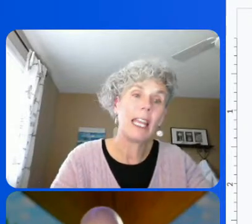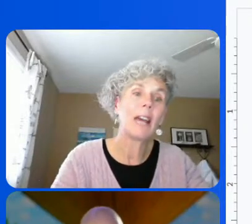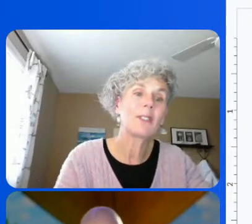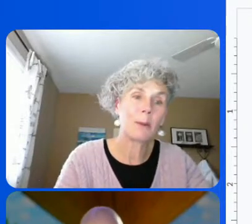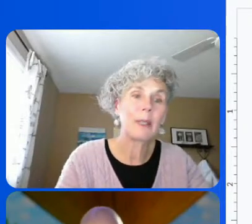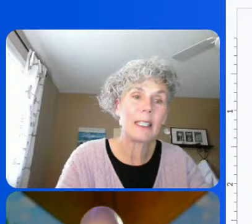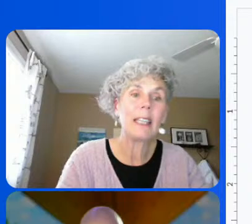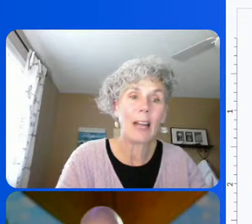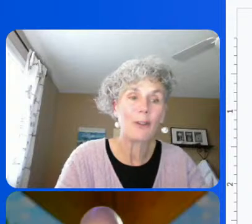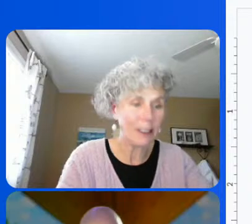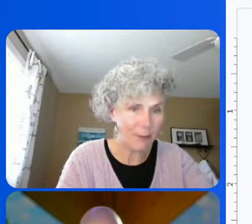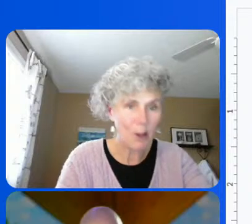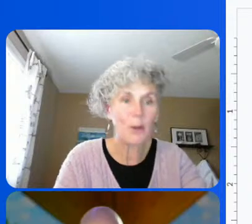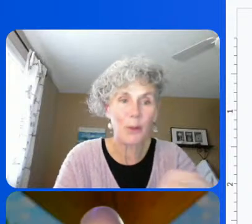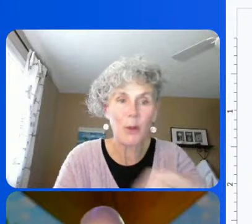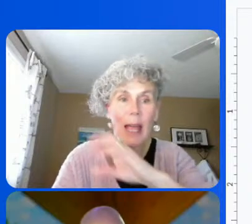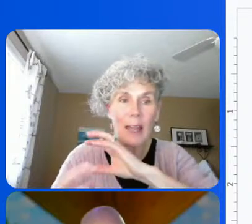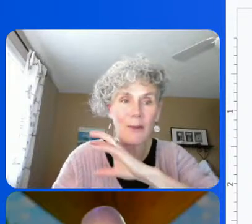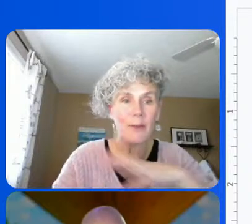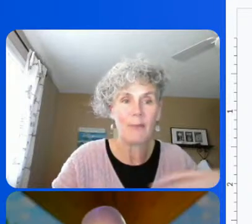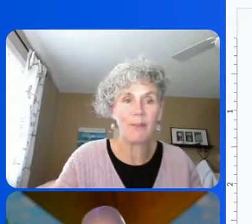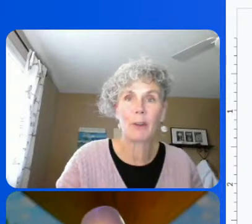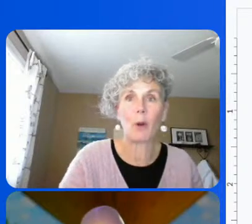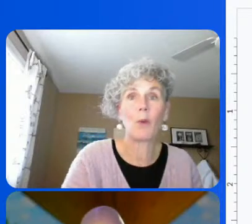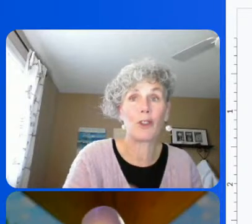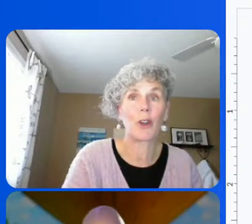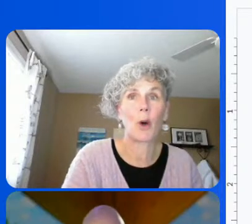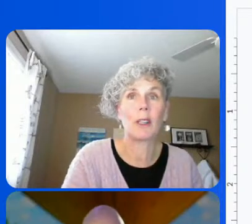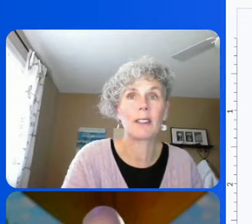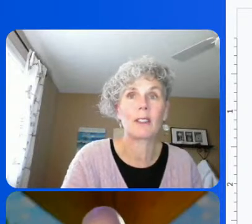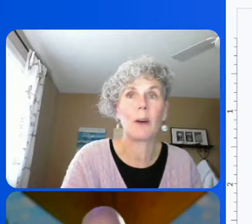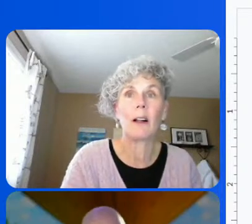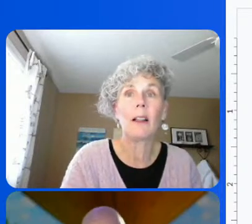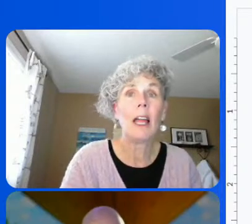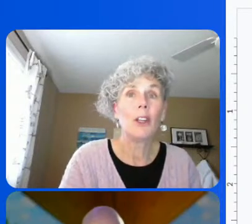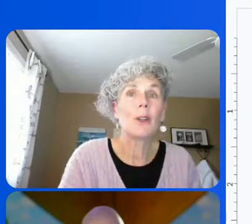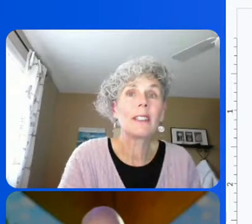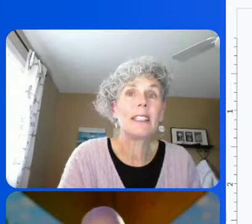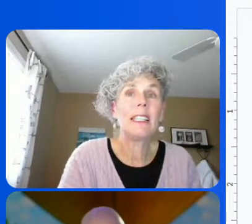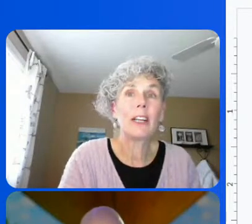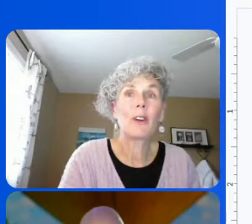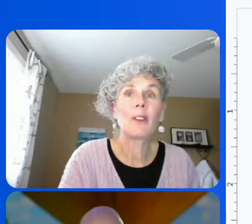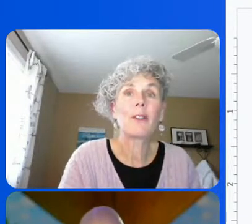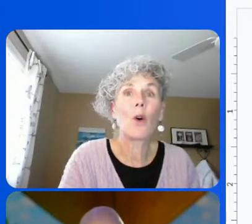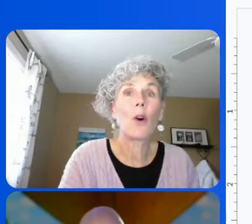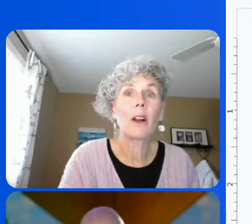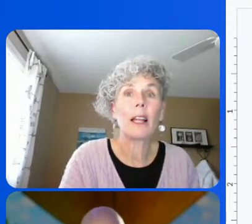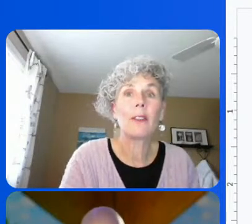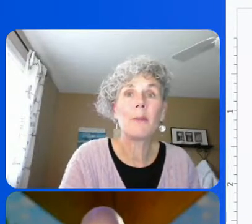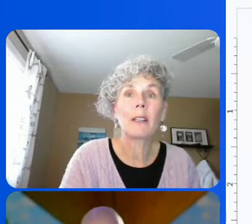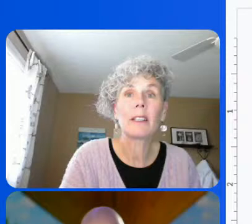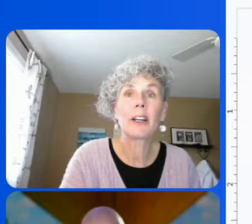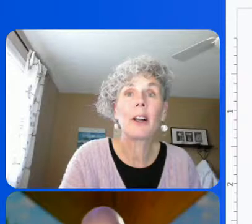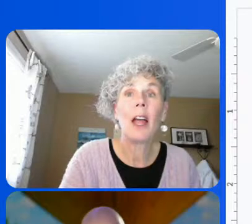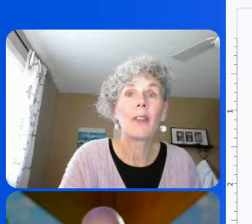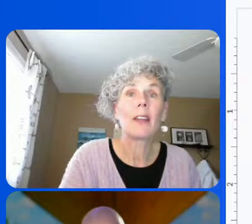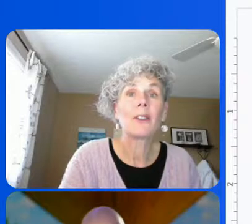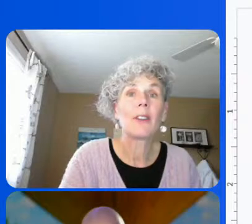have somebody actually follow through and figure out what your code is as well. You can see here on the floor in the middle here that they